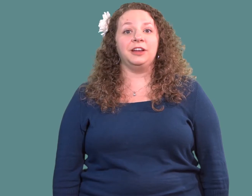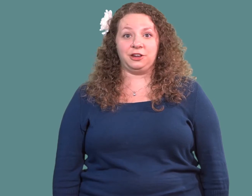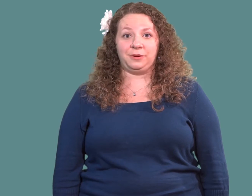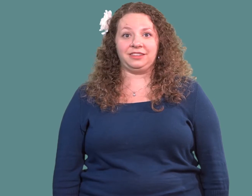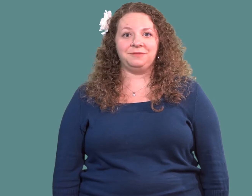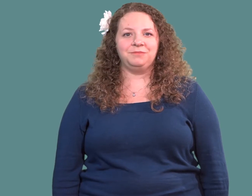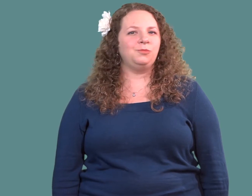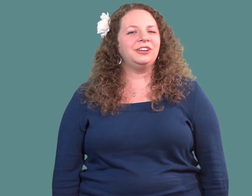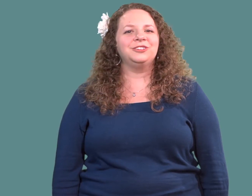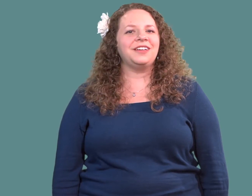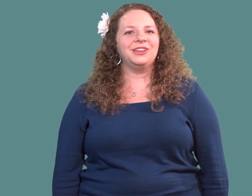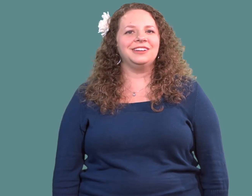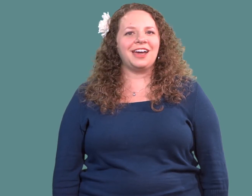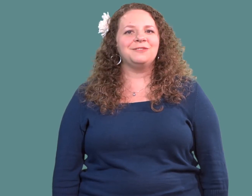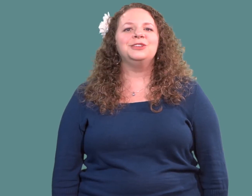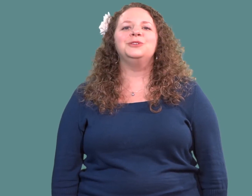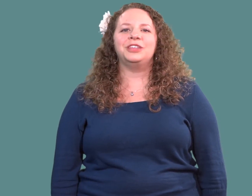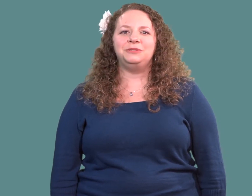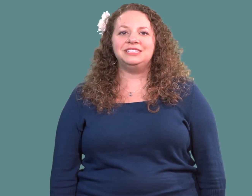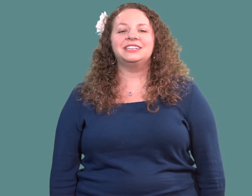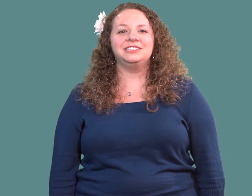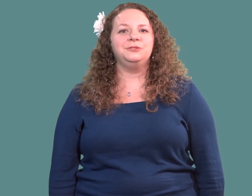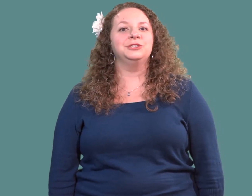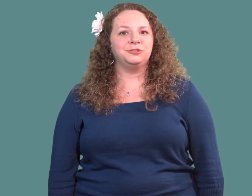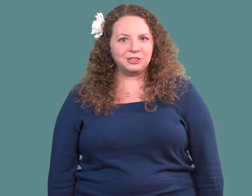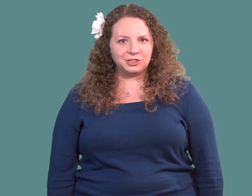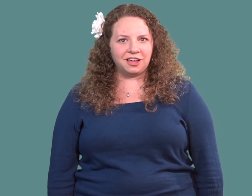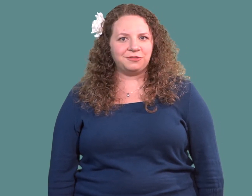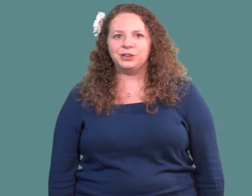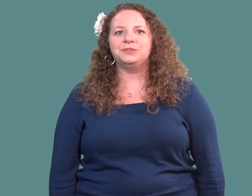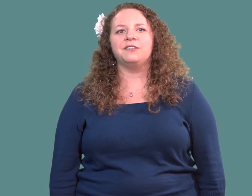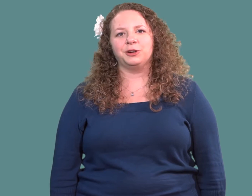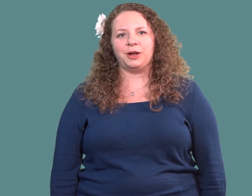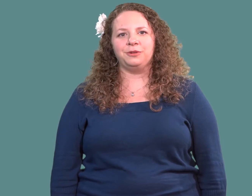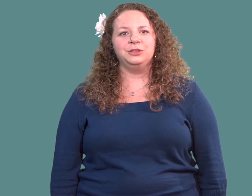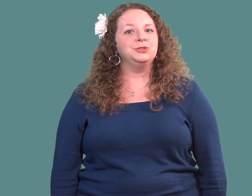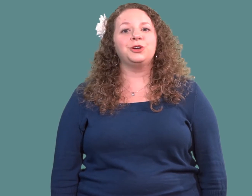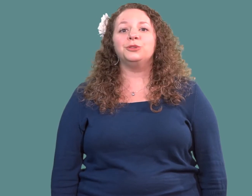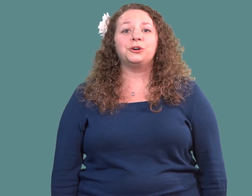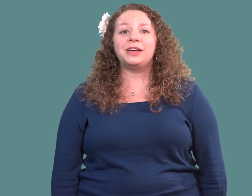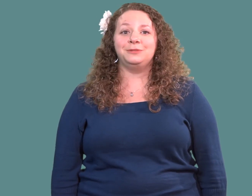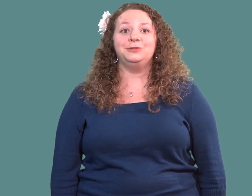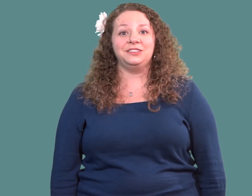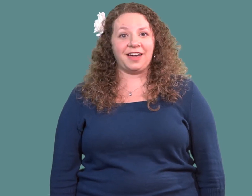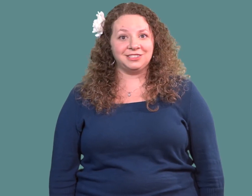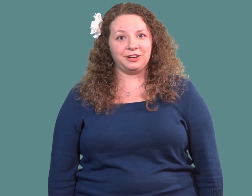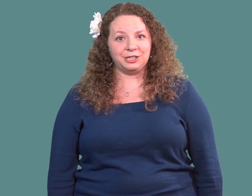very quickly. While you're not there yet, know that you need to continue to stretch yourself or you will never grow. So don't look away when you see fast